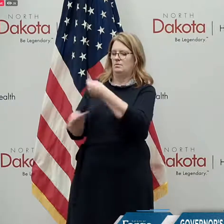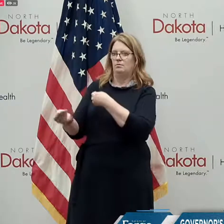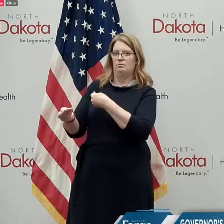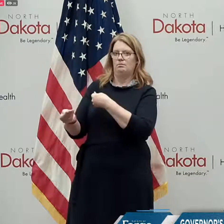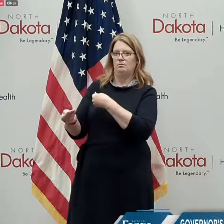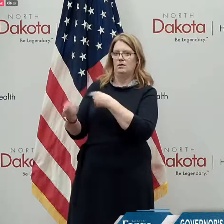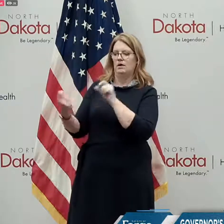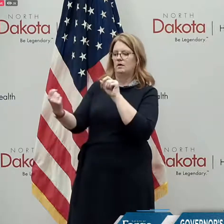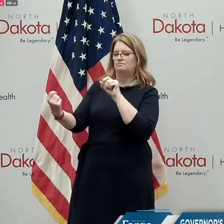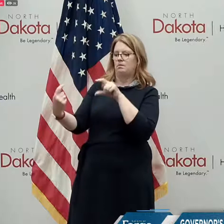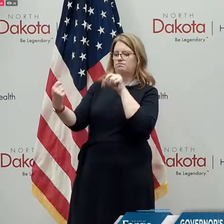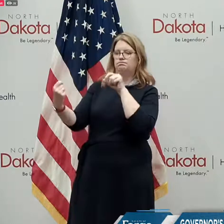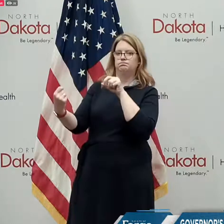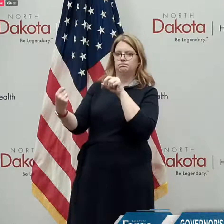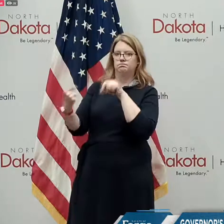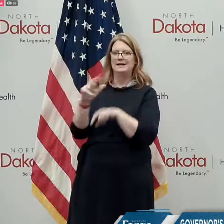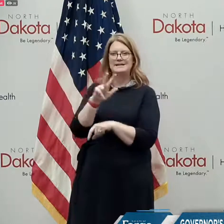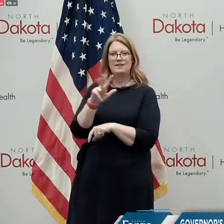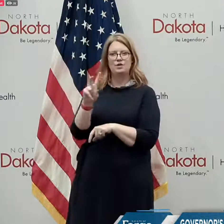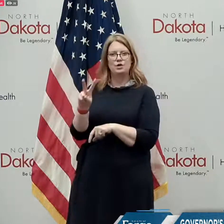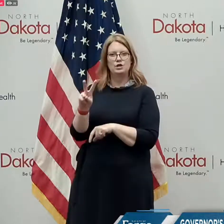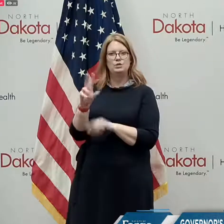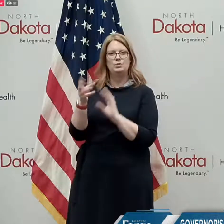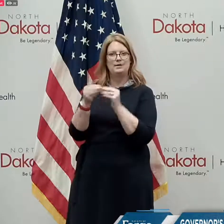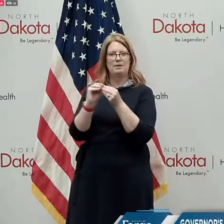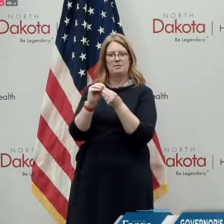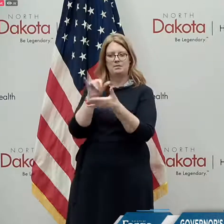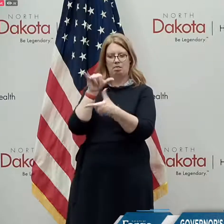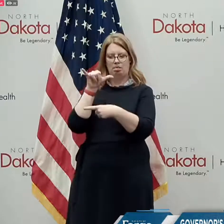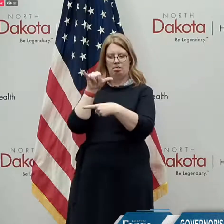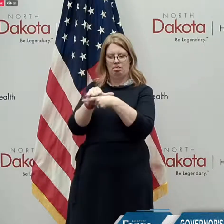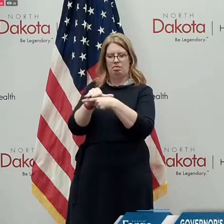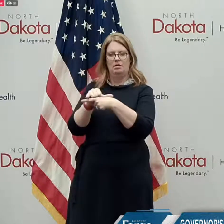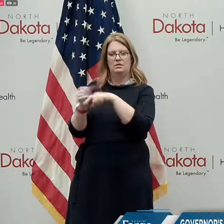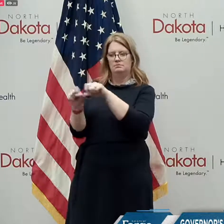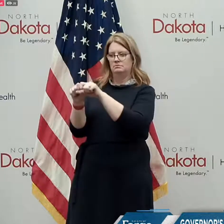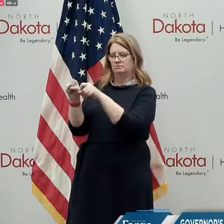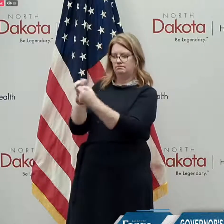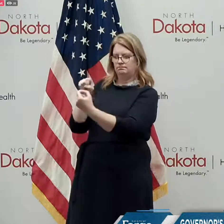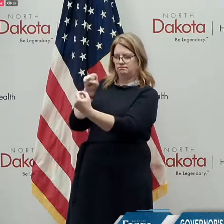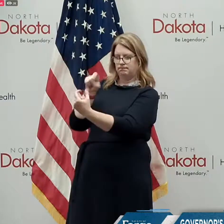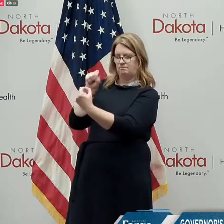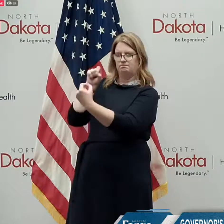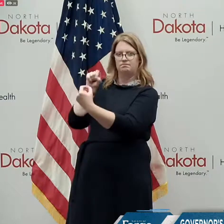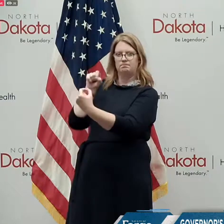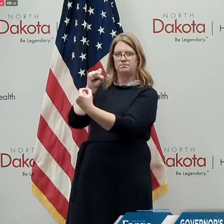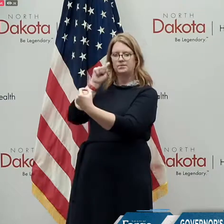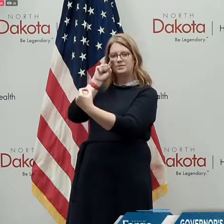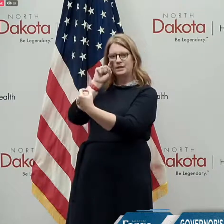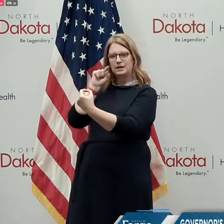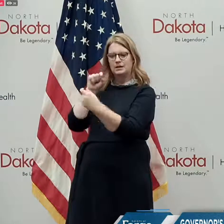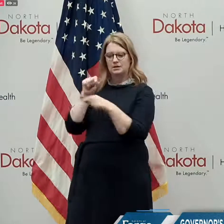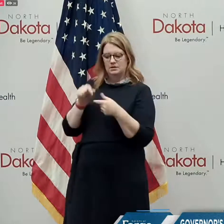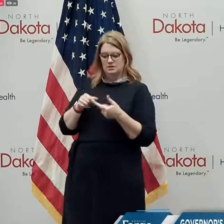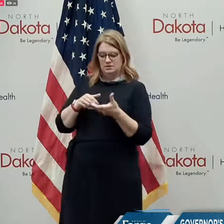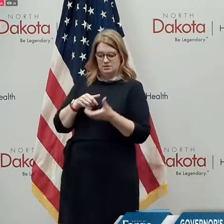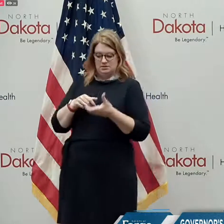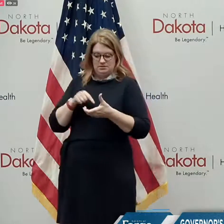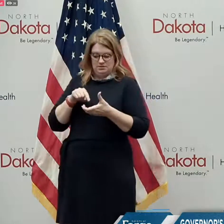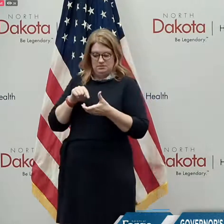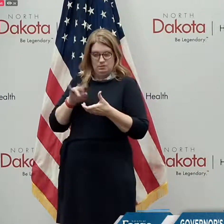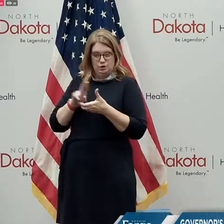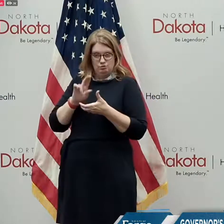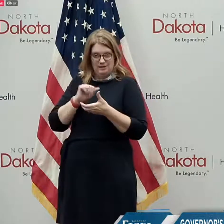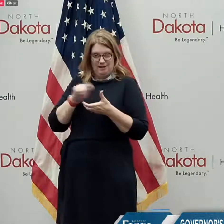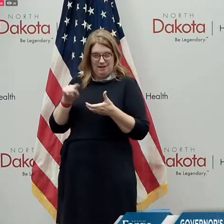It's sending a 32-digit encrypted signal to that phone. And what you have on your phone when you're using the